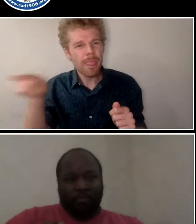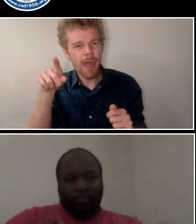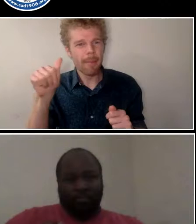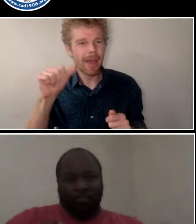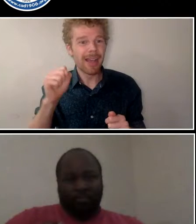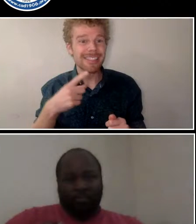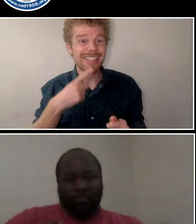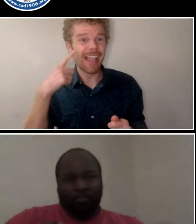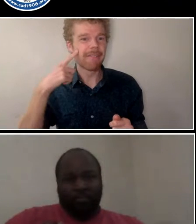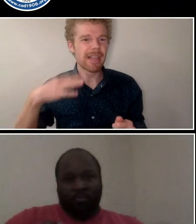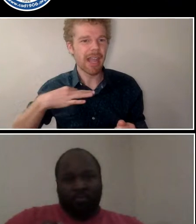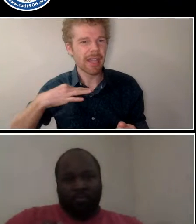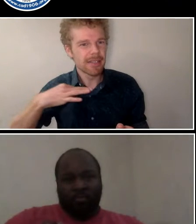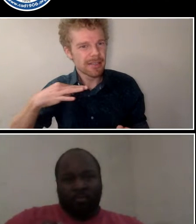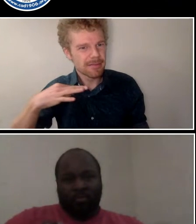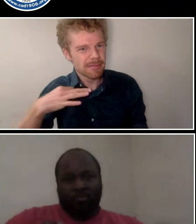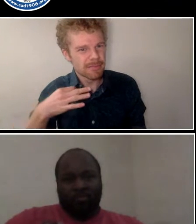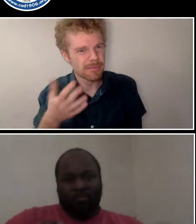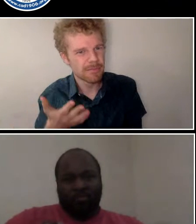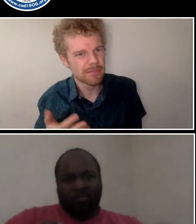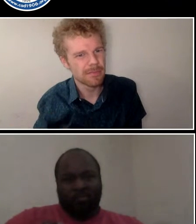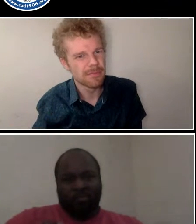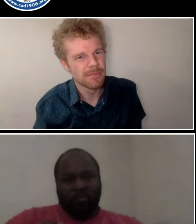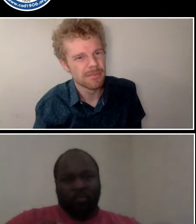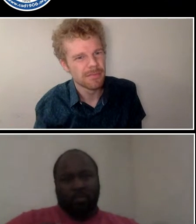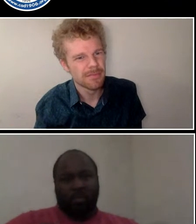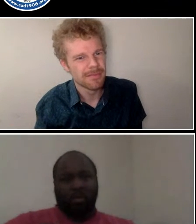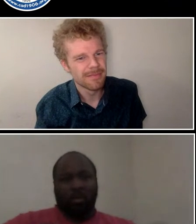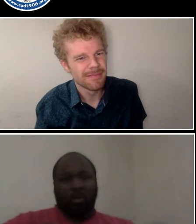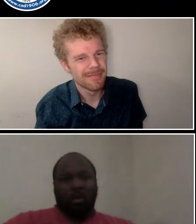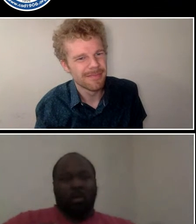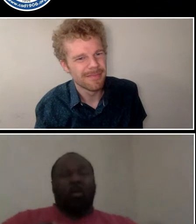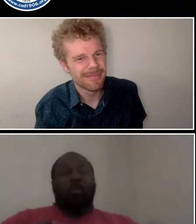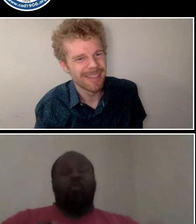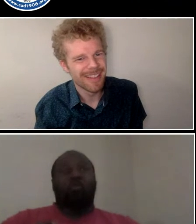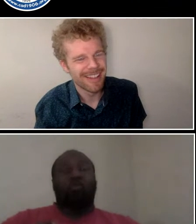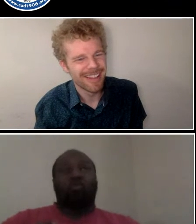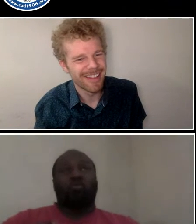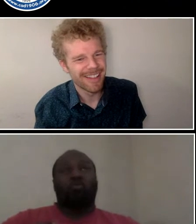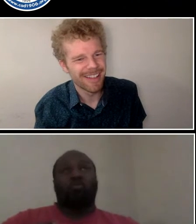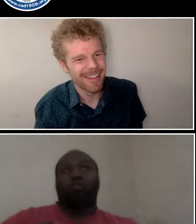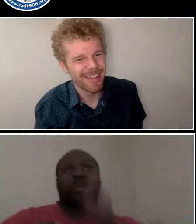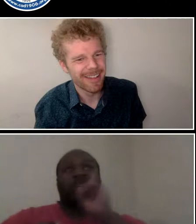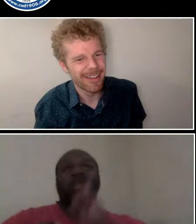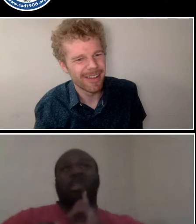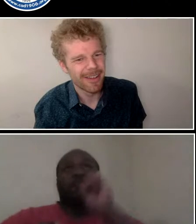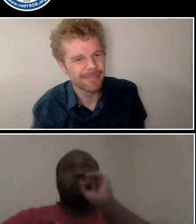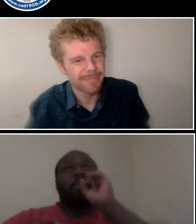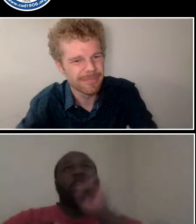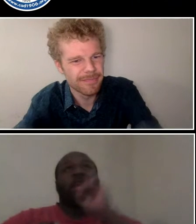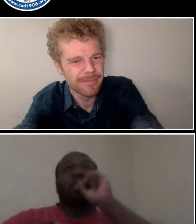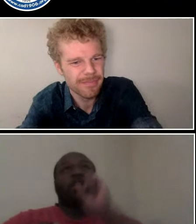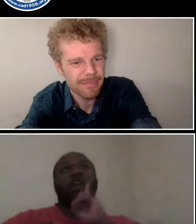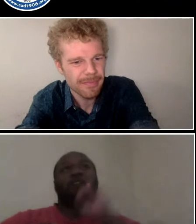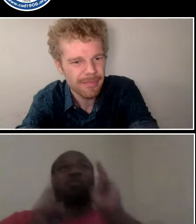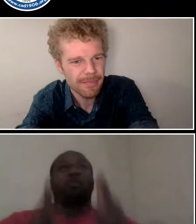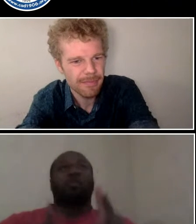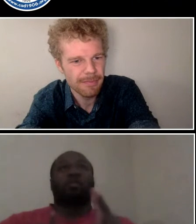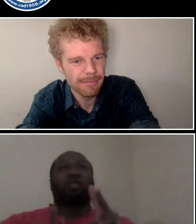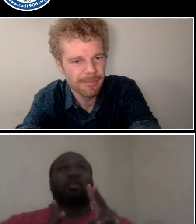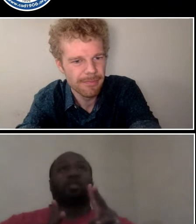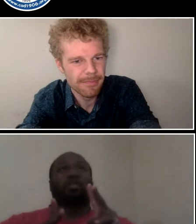Did you face any barriers when you were trying to engage with these people, being a deaf individual?